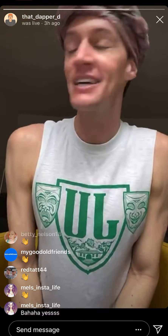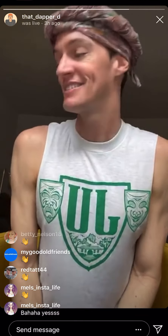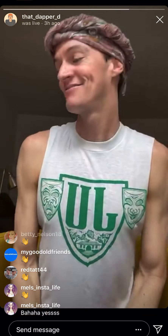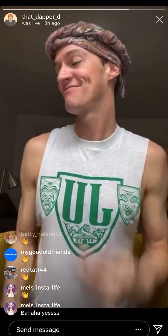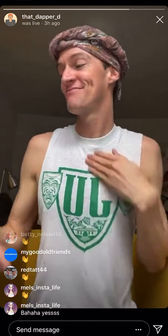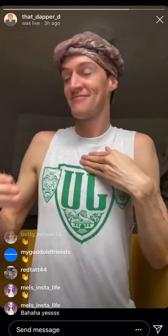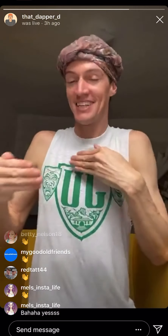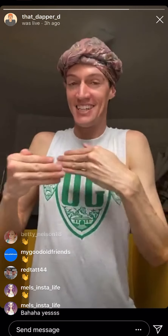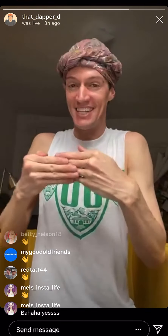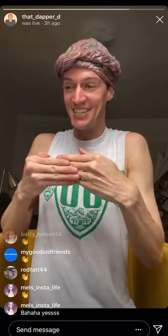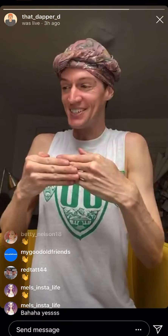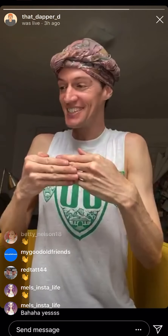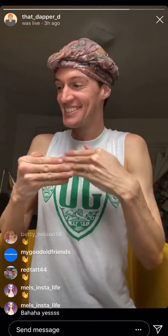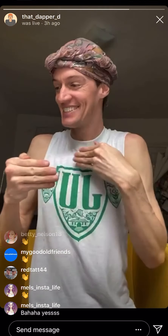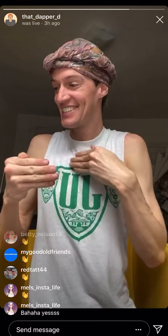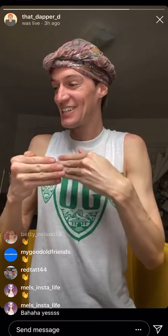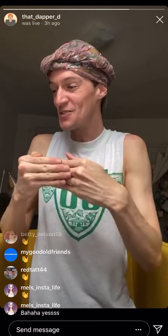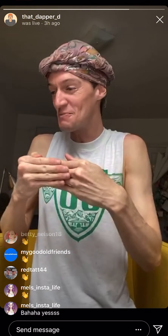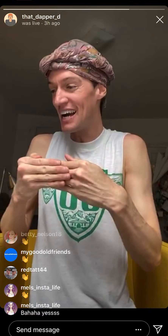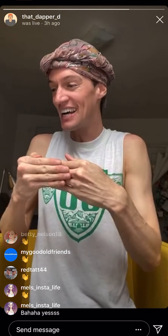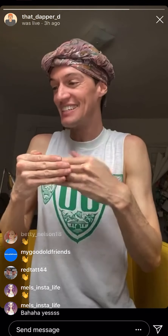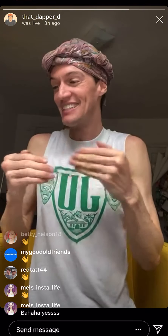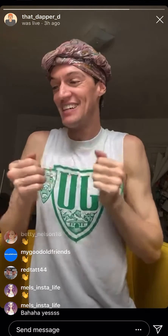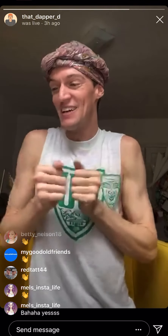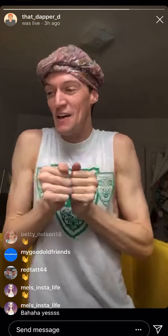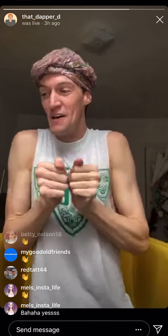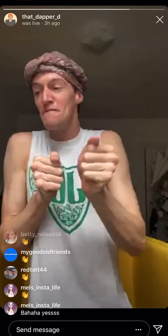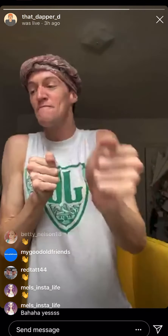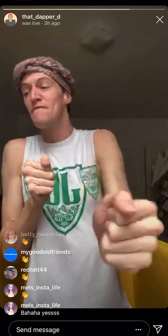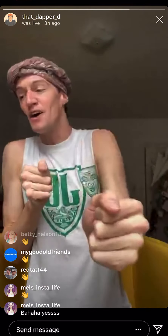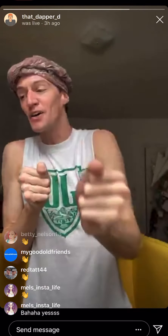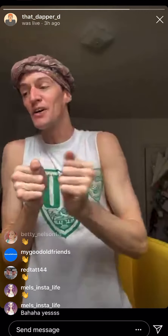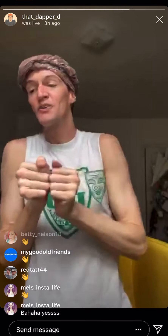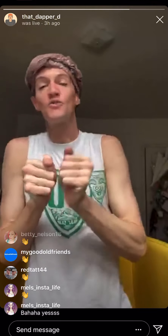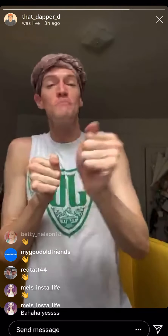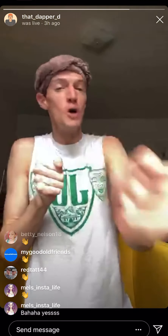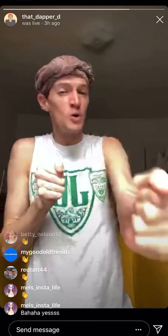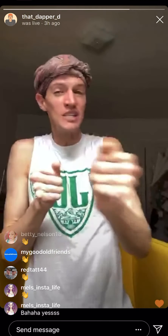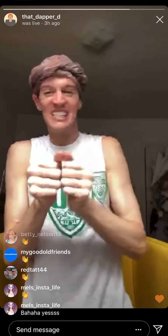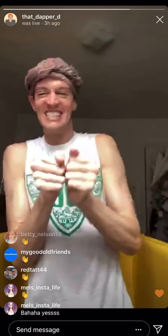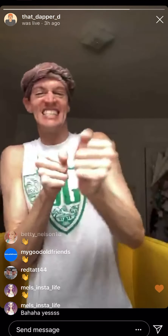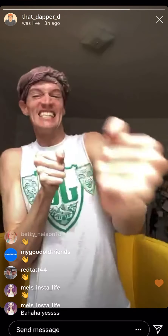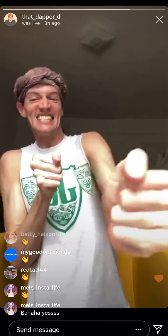near close by far remote distant